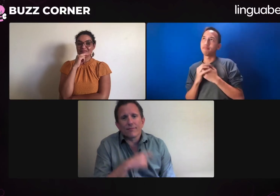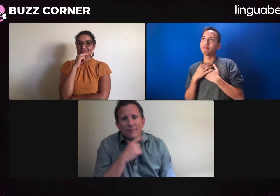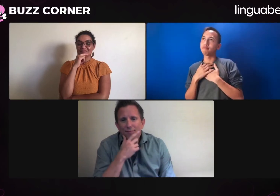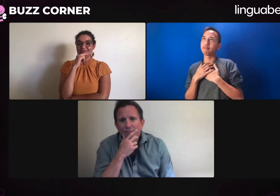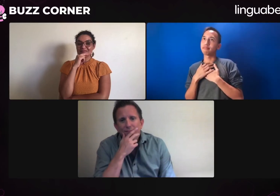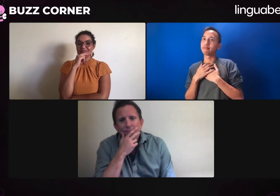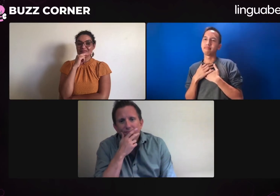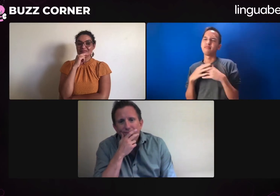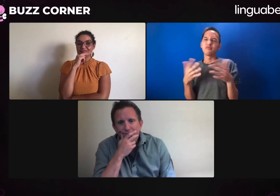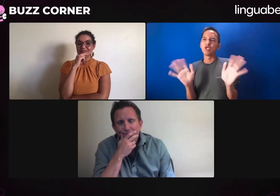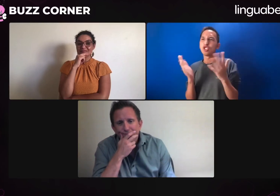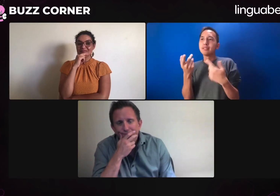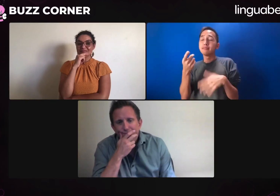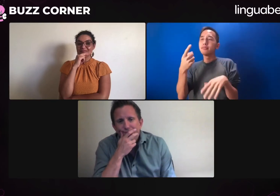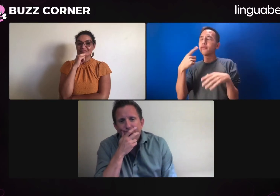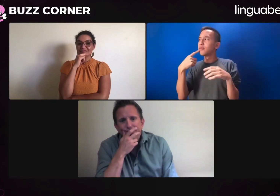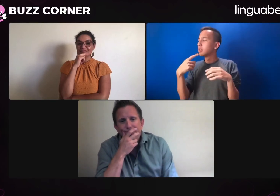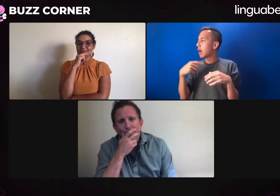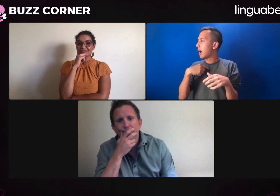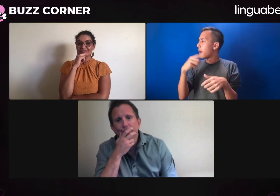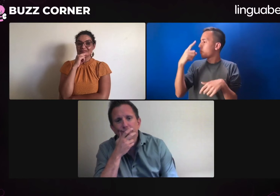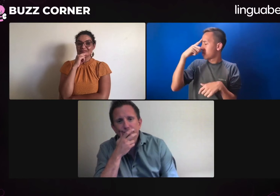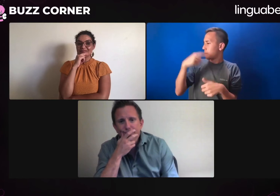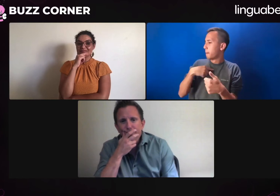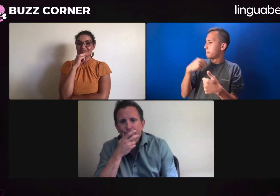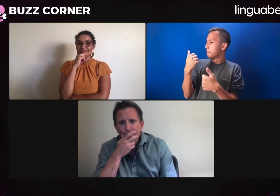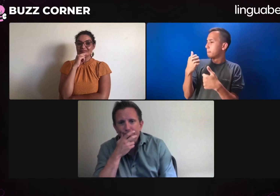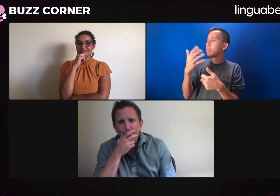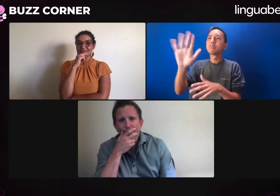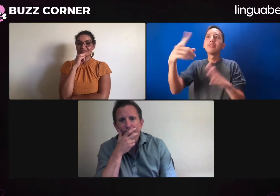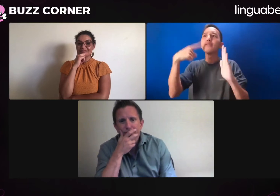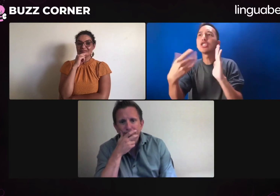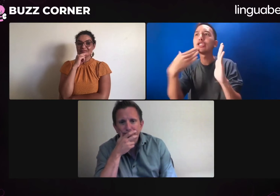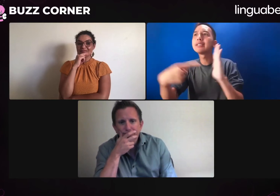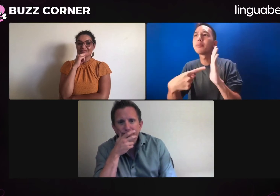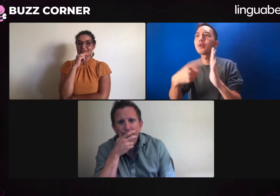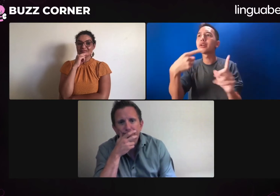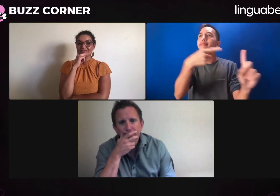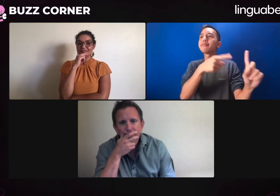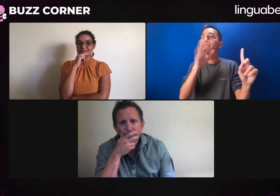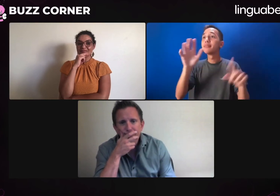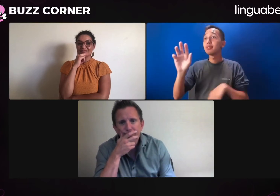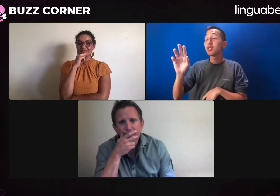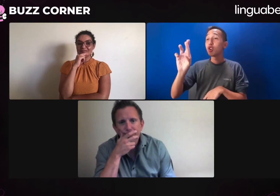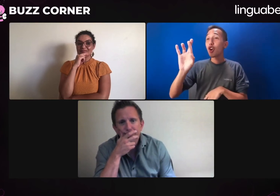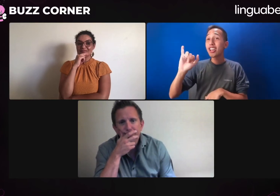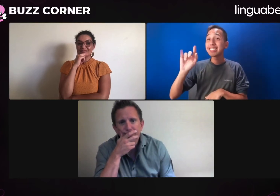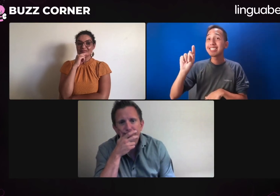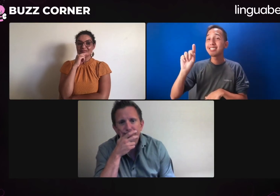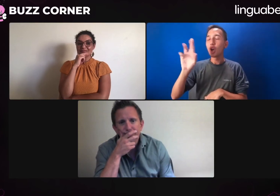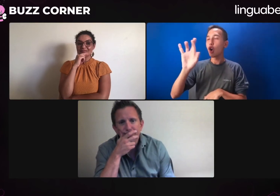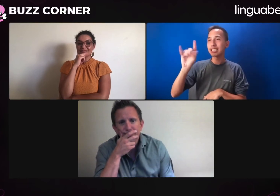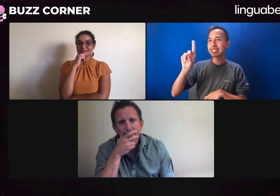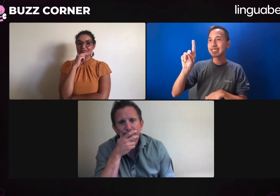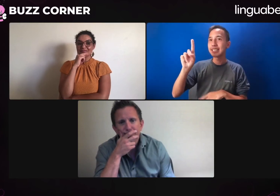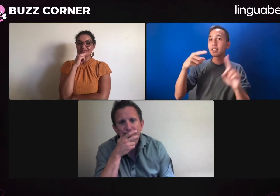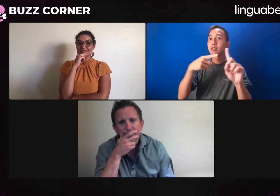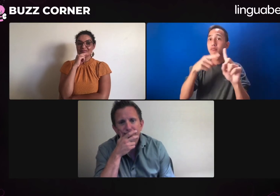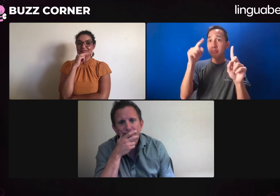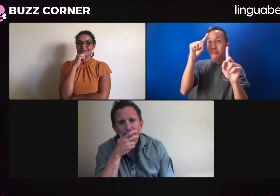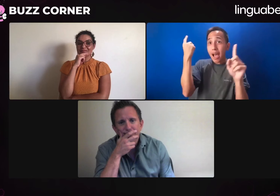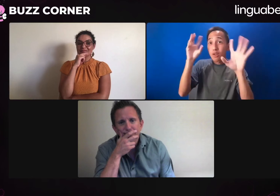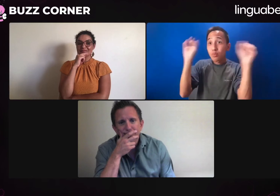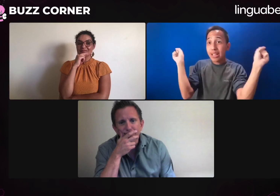can just see it would be over at that point. I think, like for example, like with the idea of